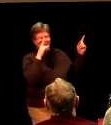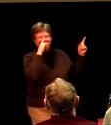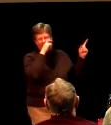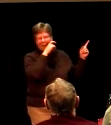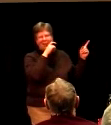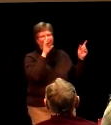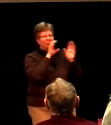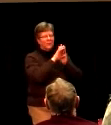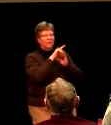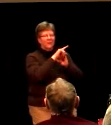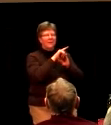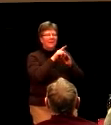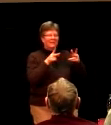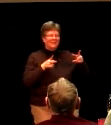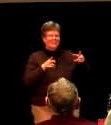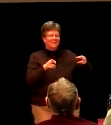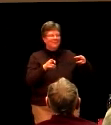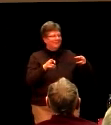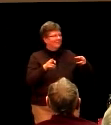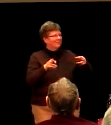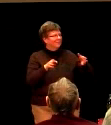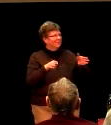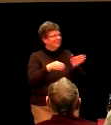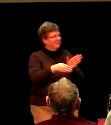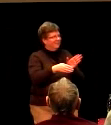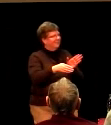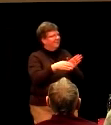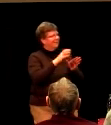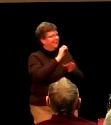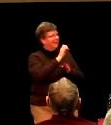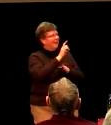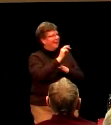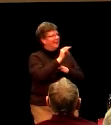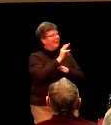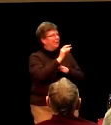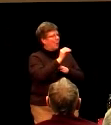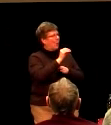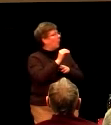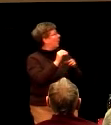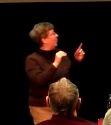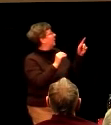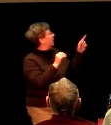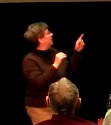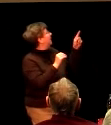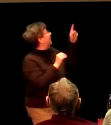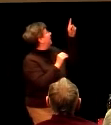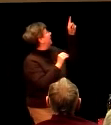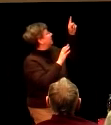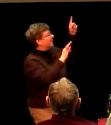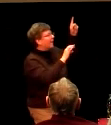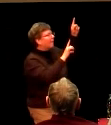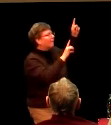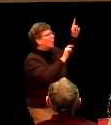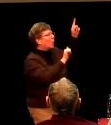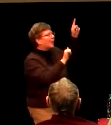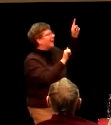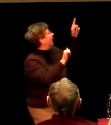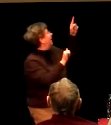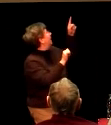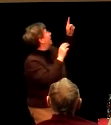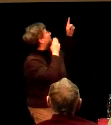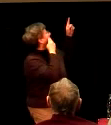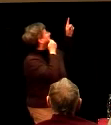here. This is a cross-section through the Pacific. And so here's a little bit of Florida